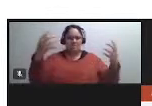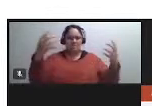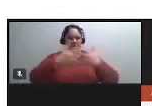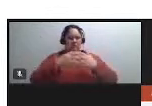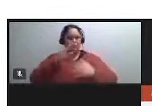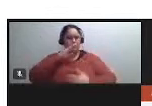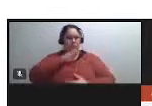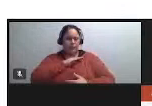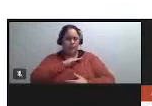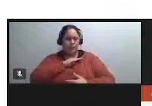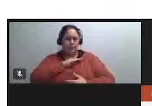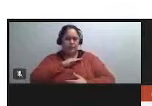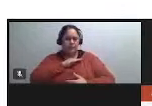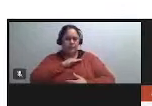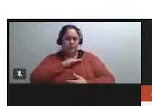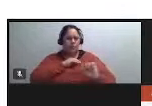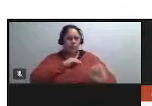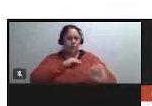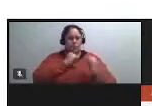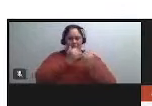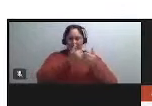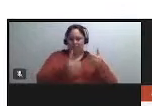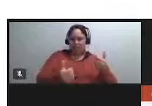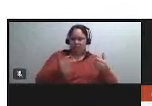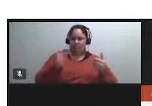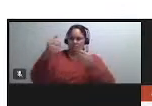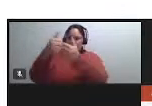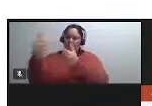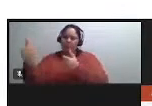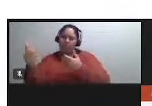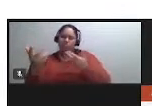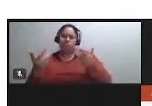it's a silo, but